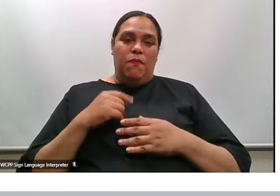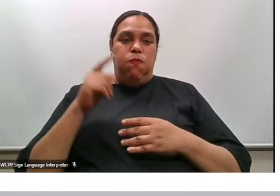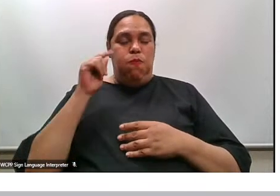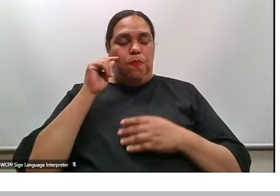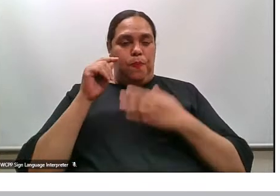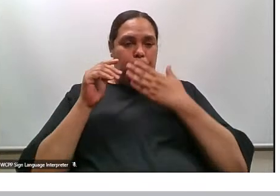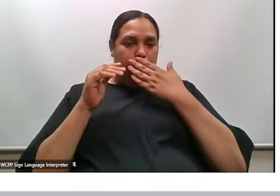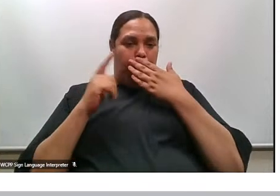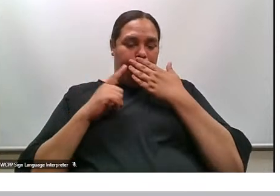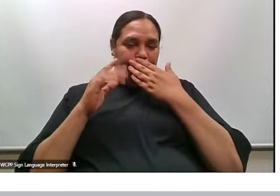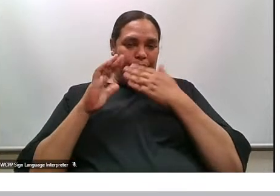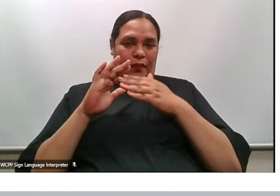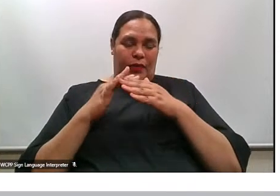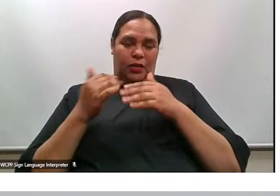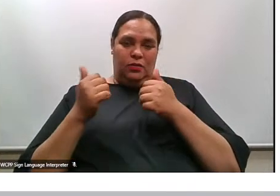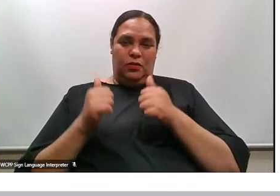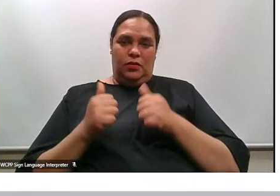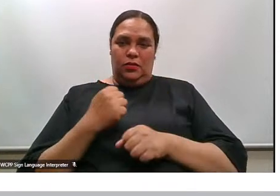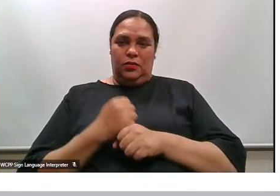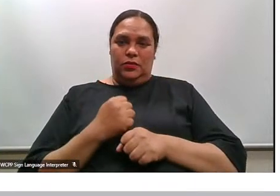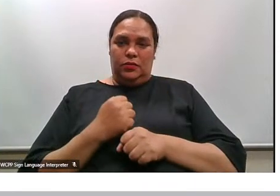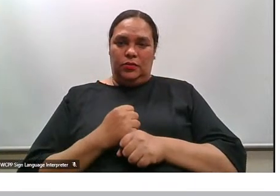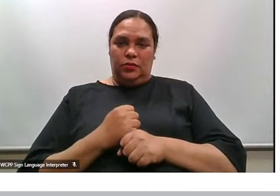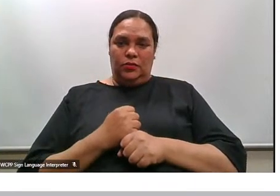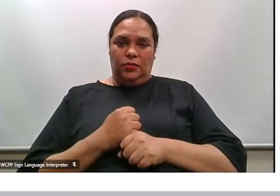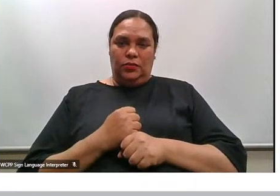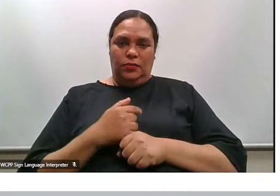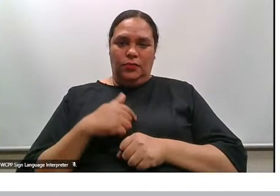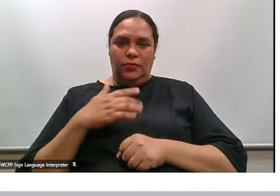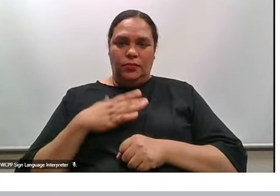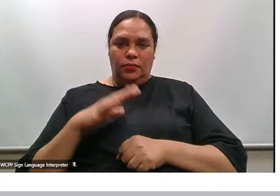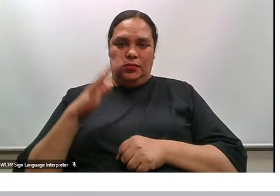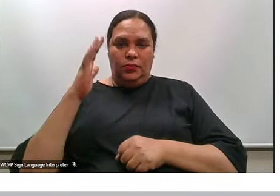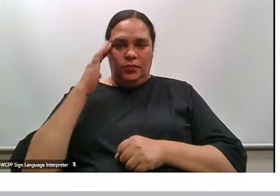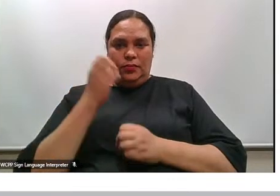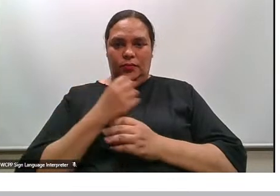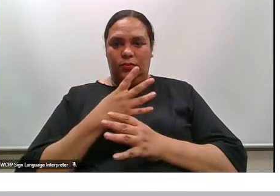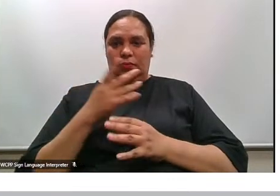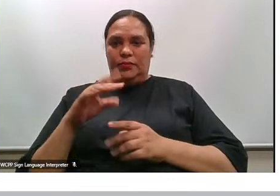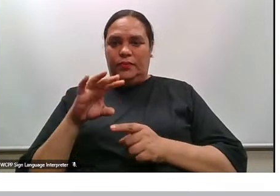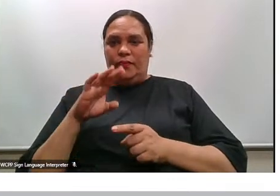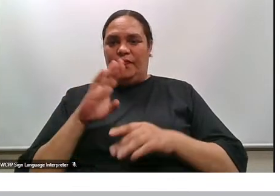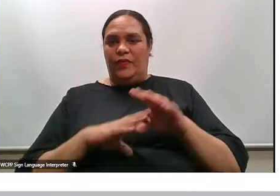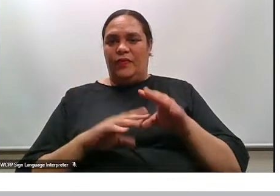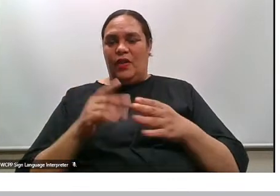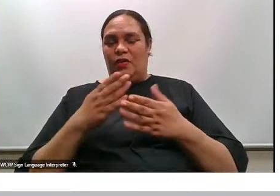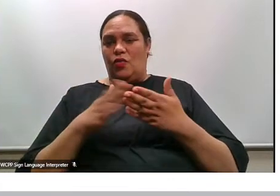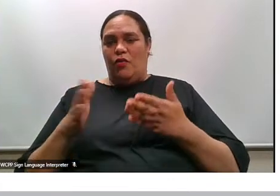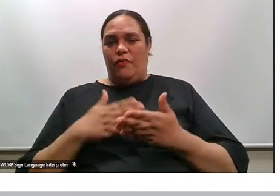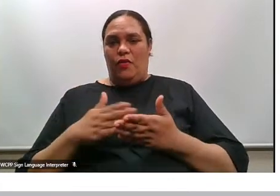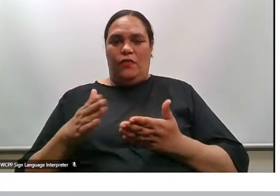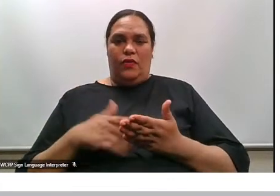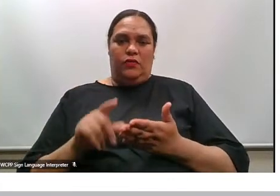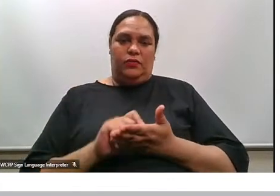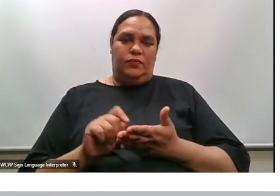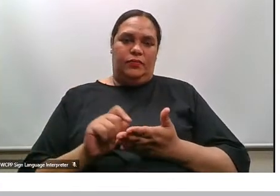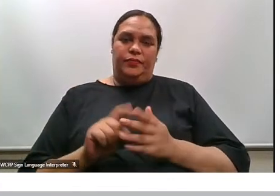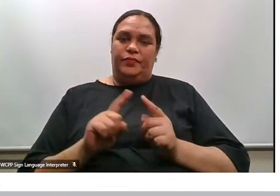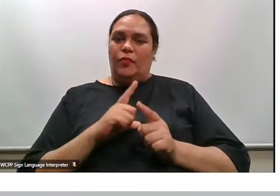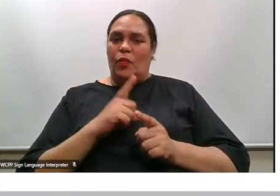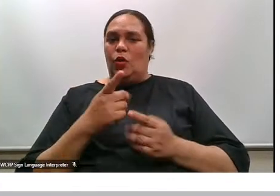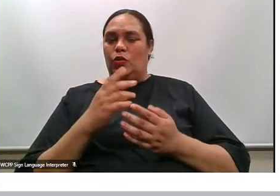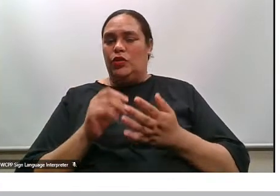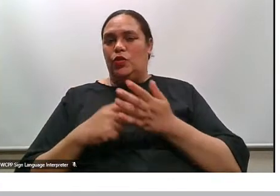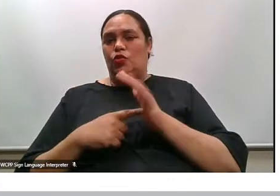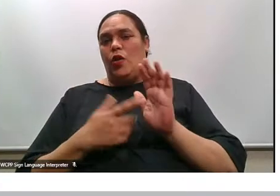terms of accountancy standards, I would love to know how much of those fines have been written off. Why are you still showing